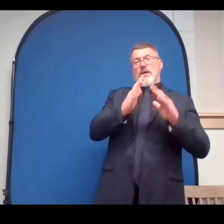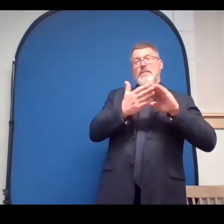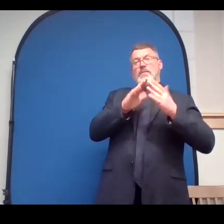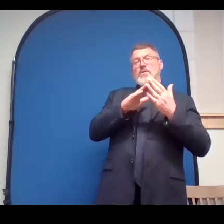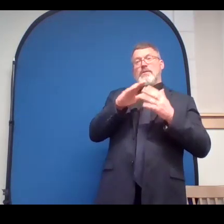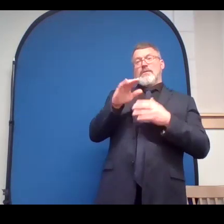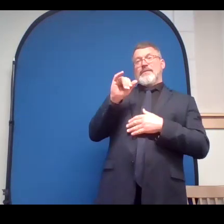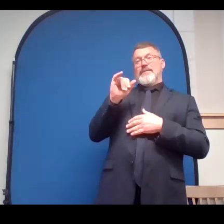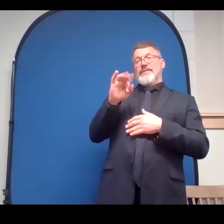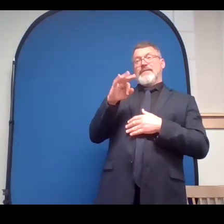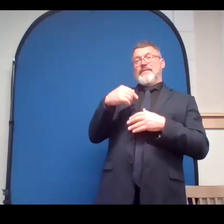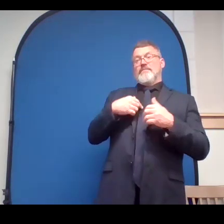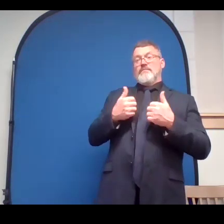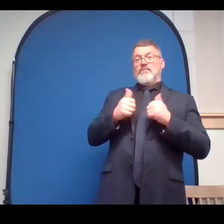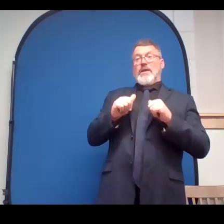on.